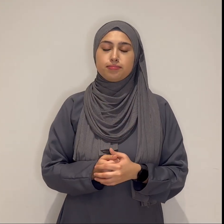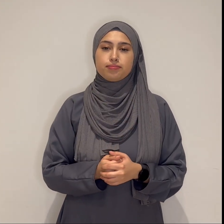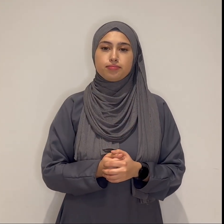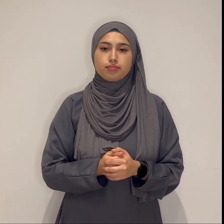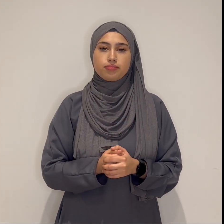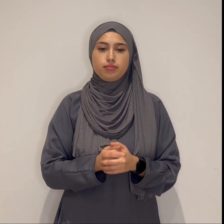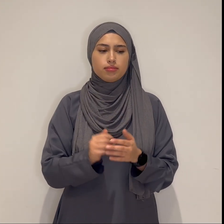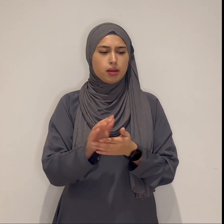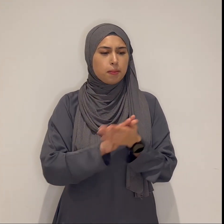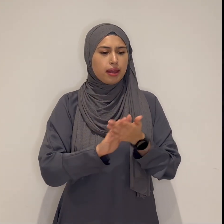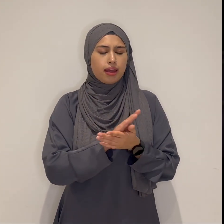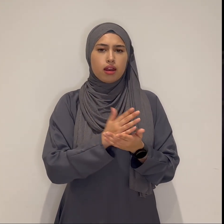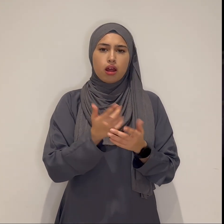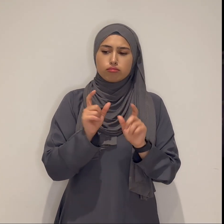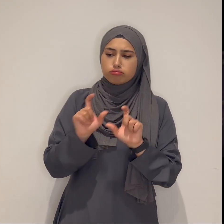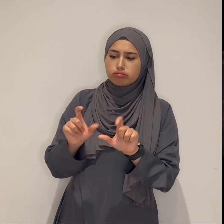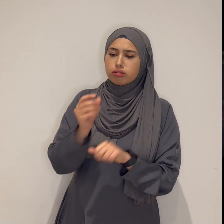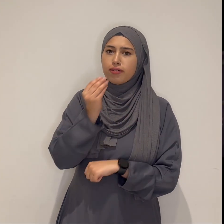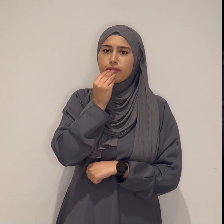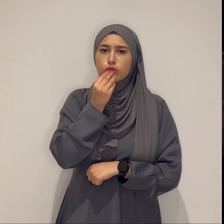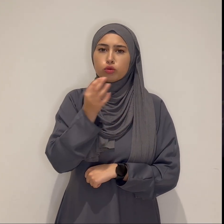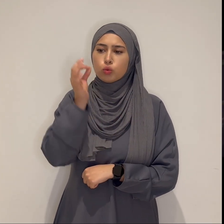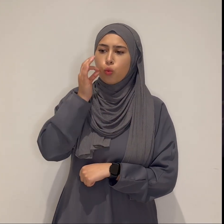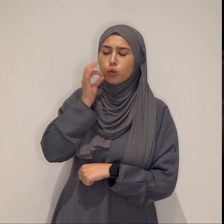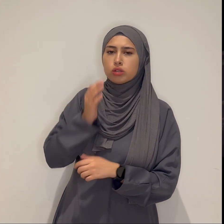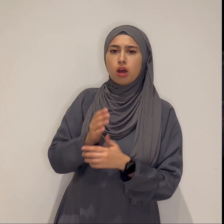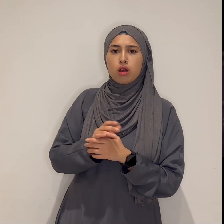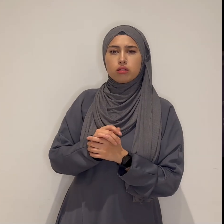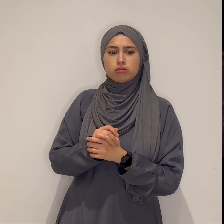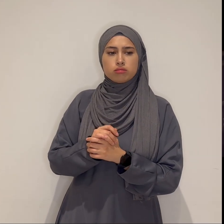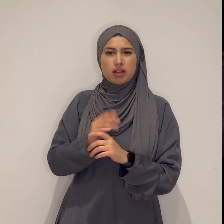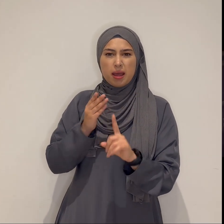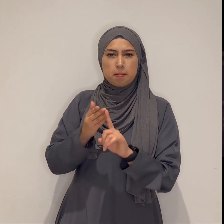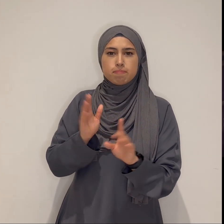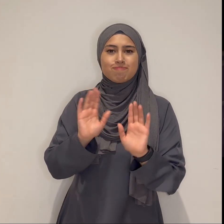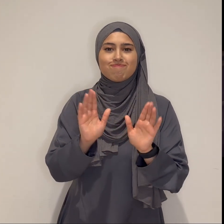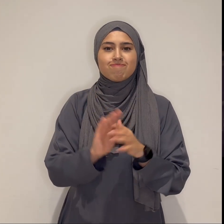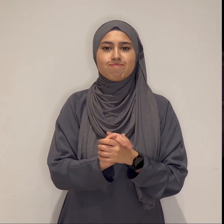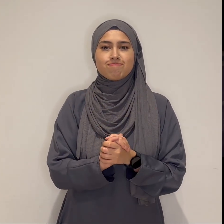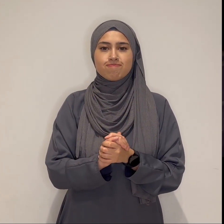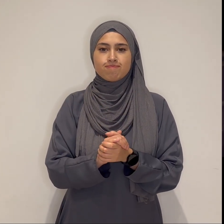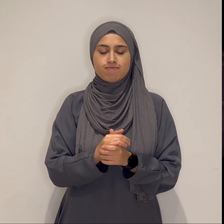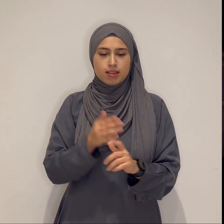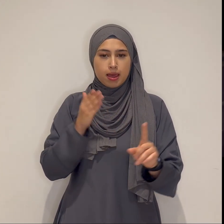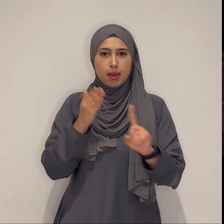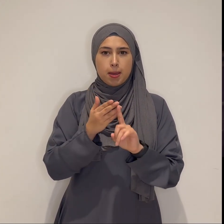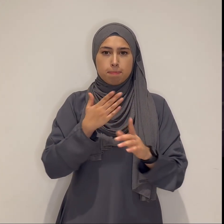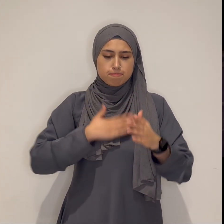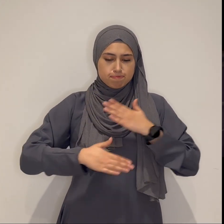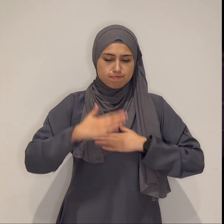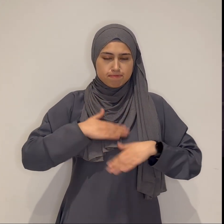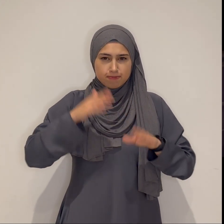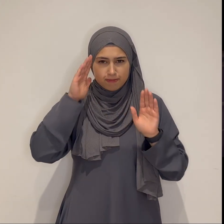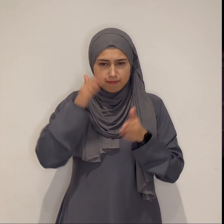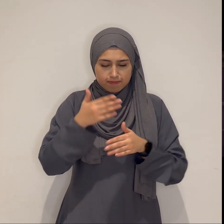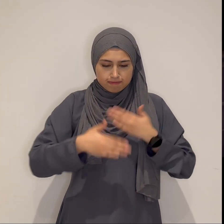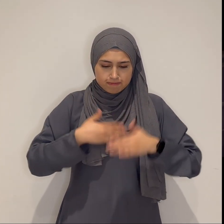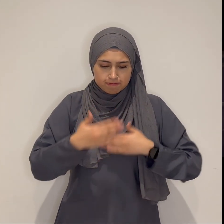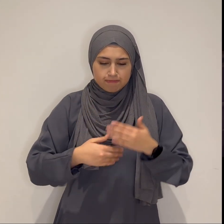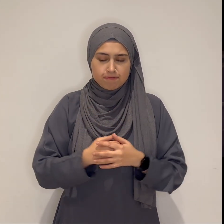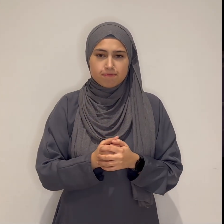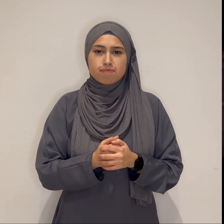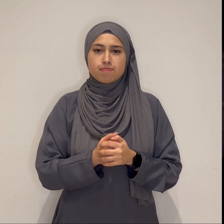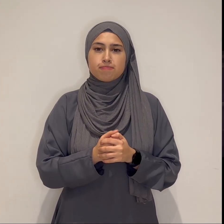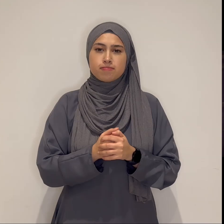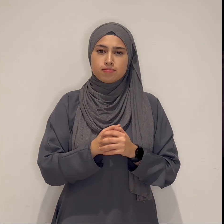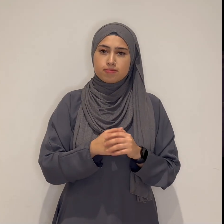upon you. Not so that you can abstain from food and water, no, so that you may attain piety, so that